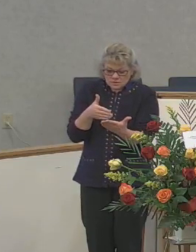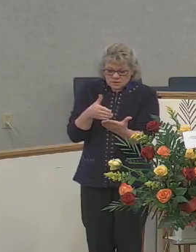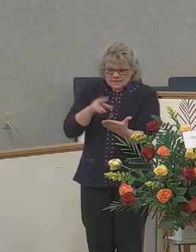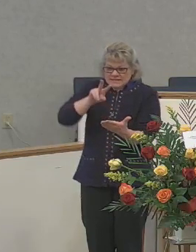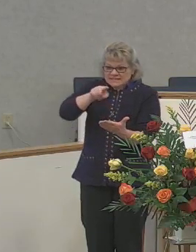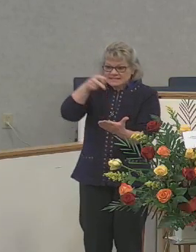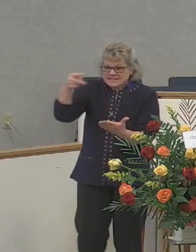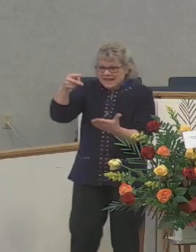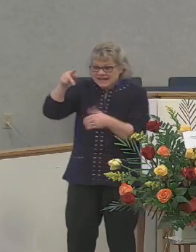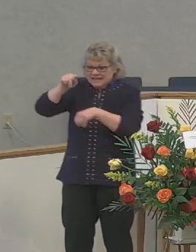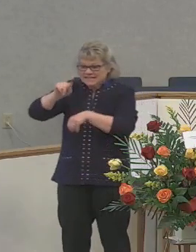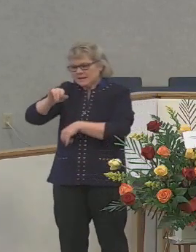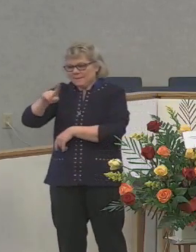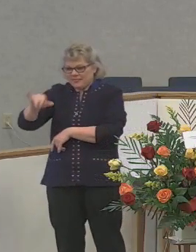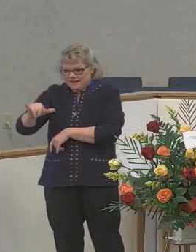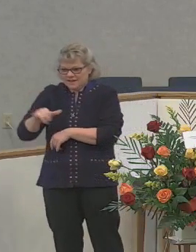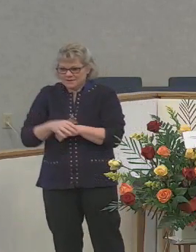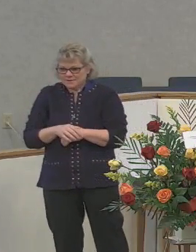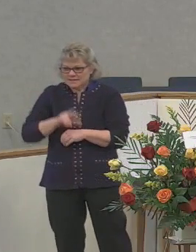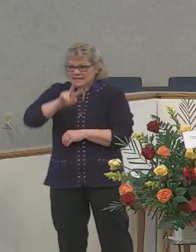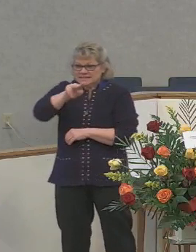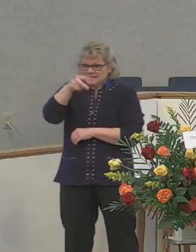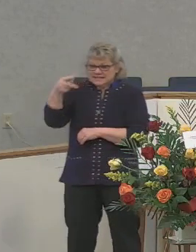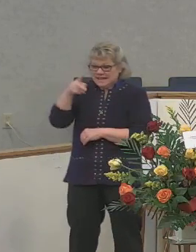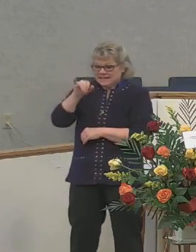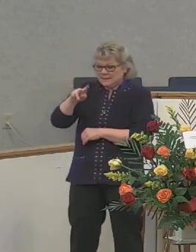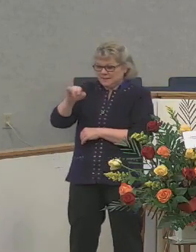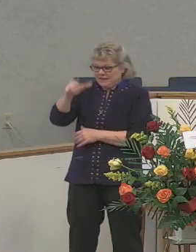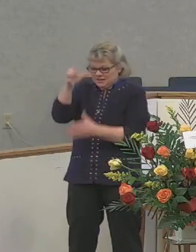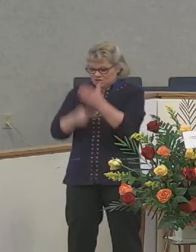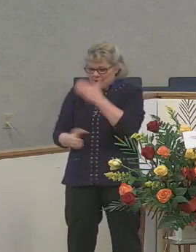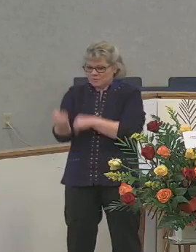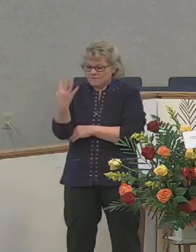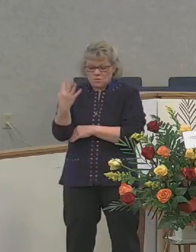2 Timothy. 2 Timothy chapter 4.